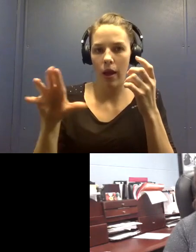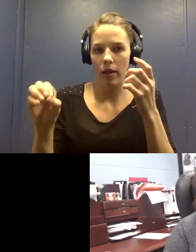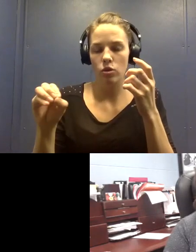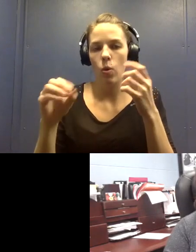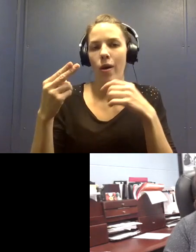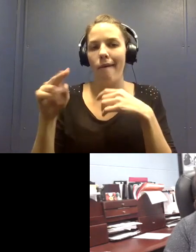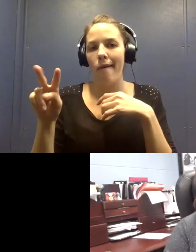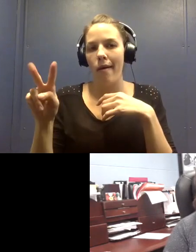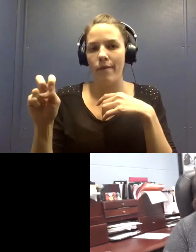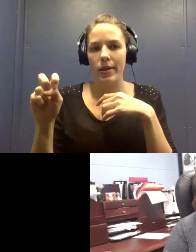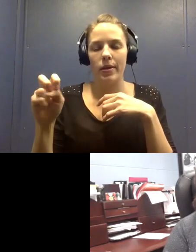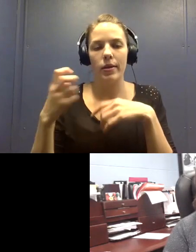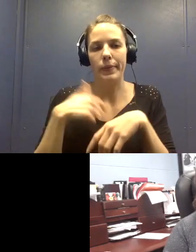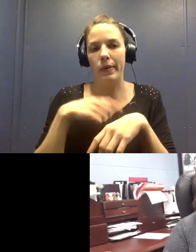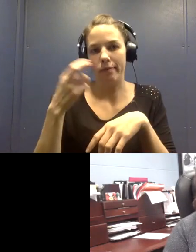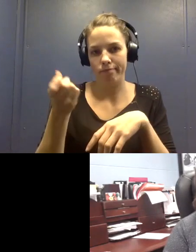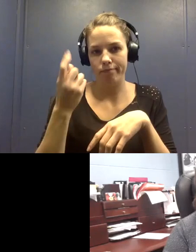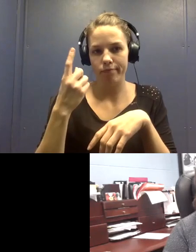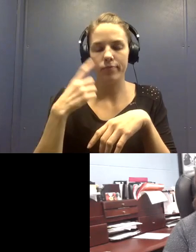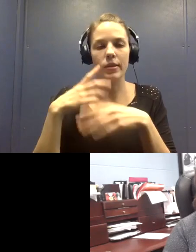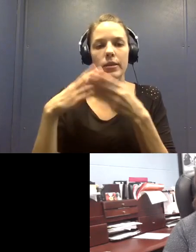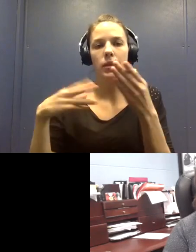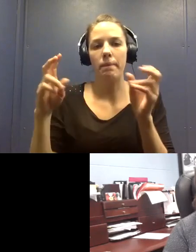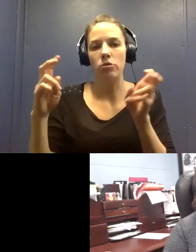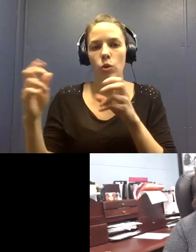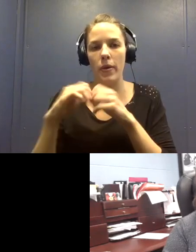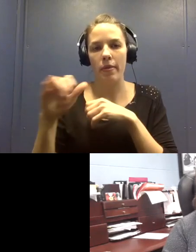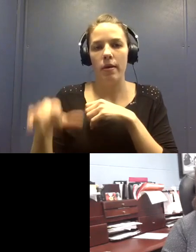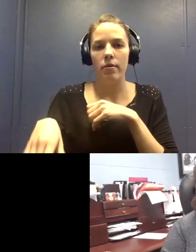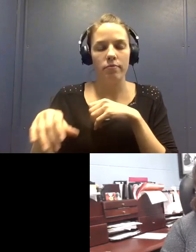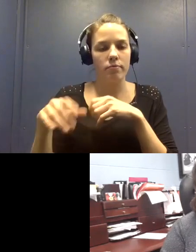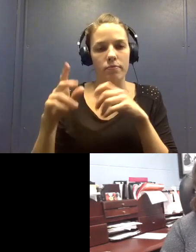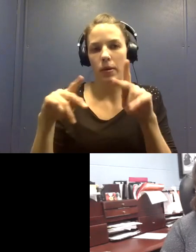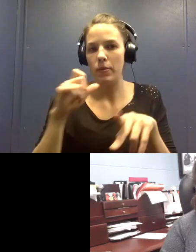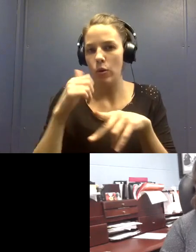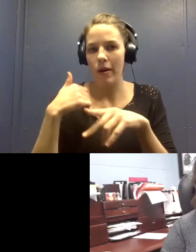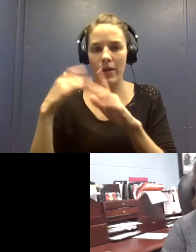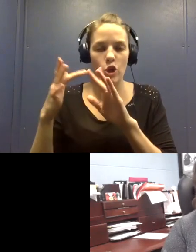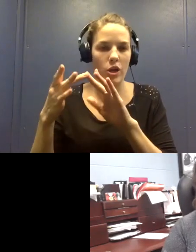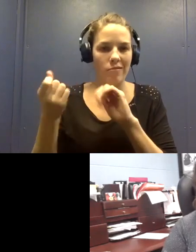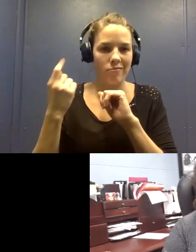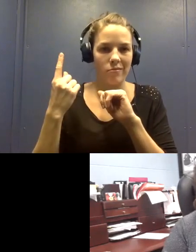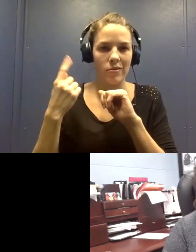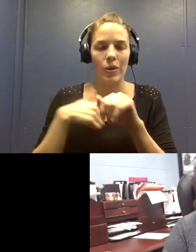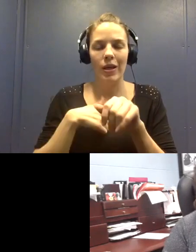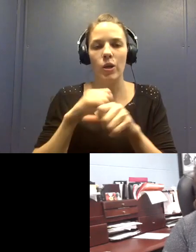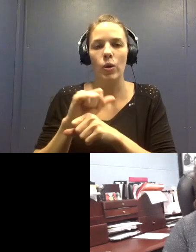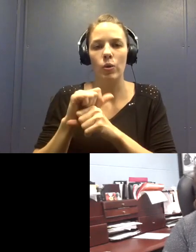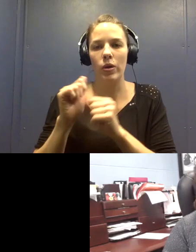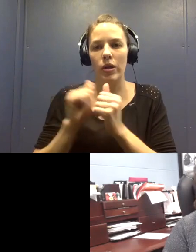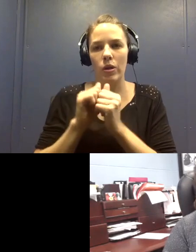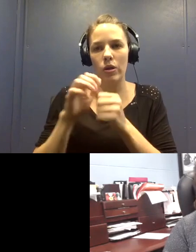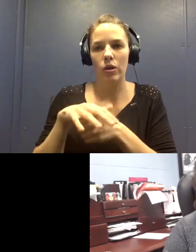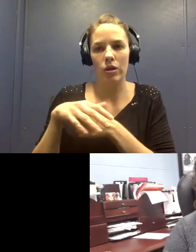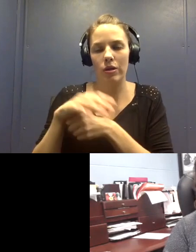Hy-Vee. So we do realize that there are some issues with that. Some people do not have internet, and we are working with a local